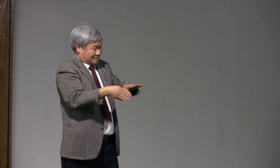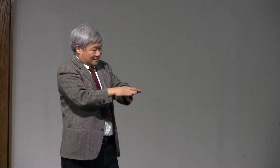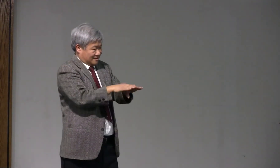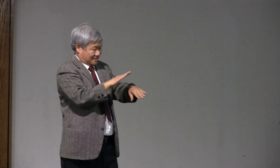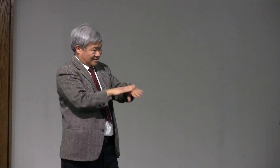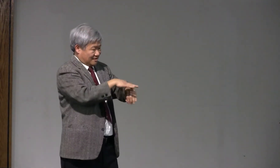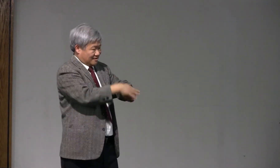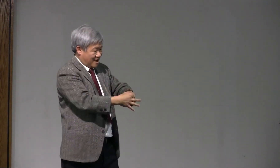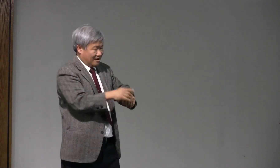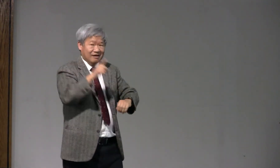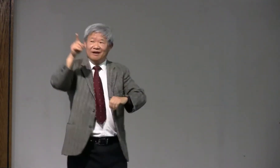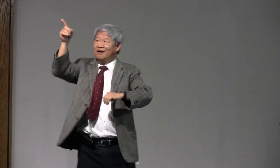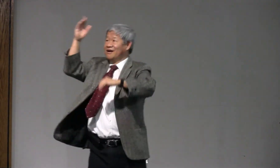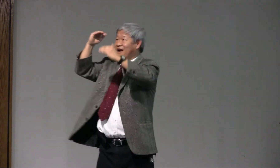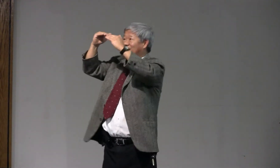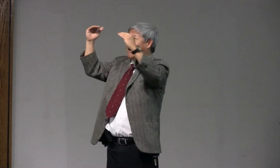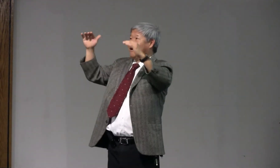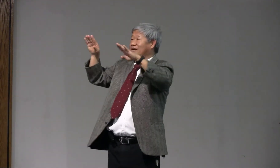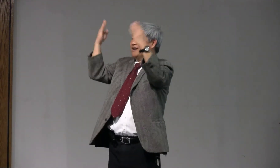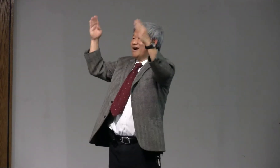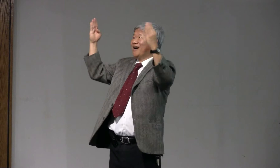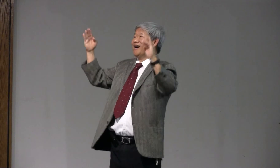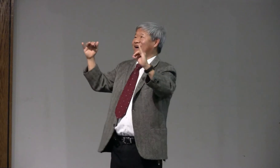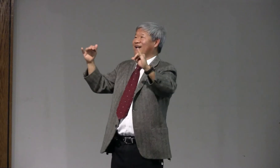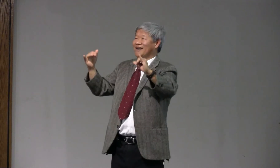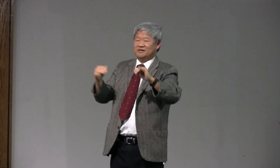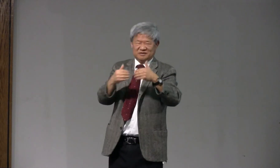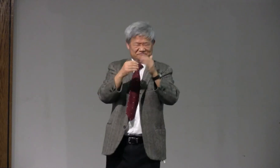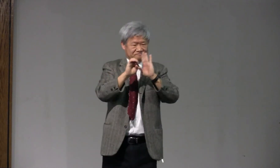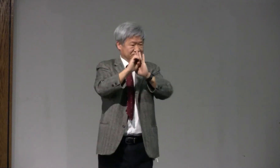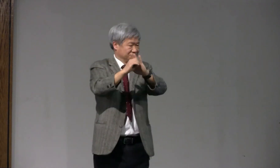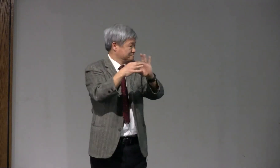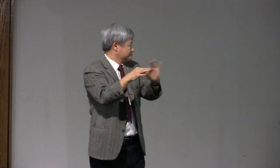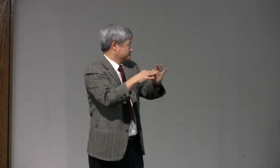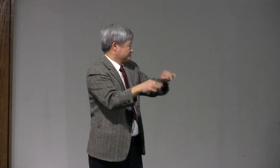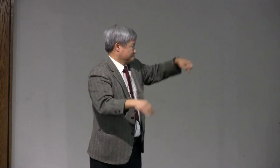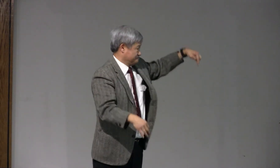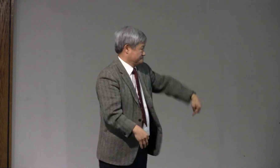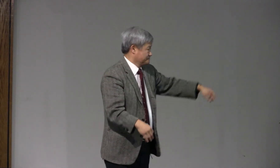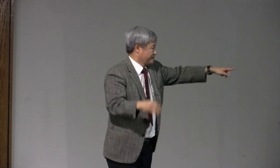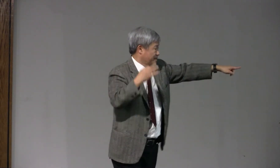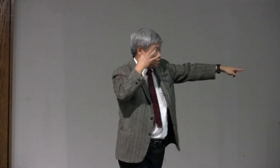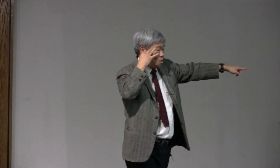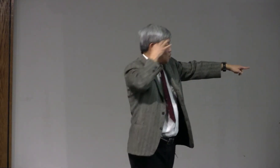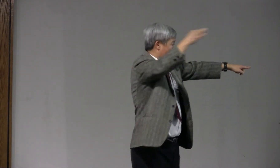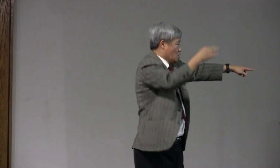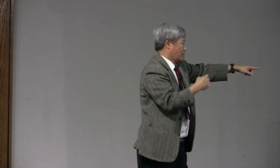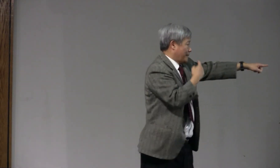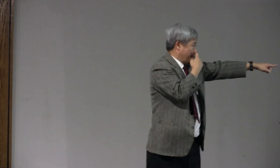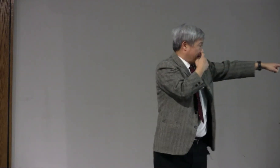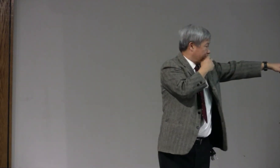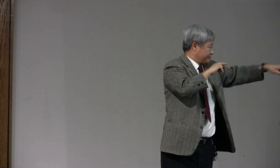all the doors will be open to you. You remember on earth how the doors were closed. In heaven, all the doors will be open to you.